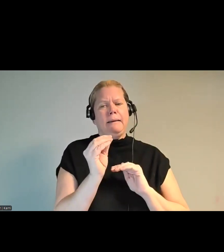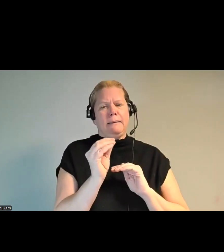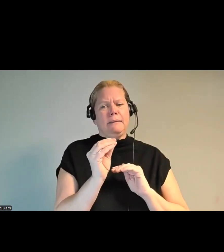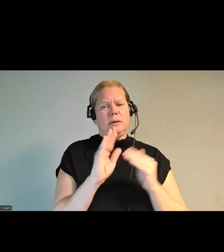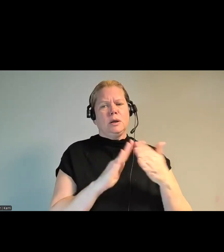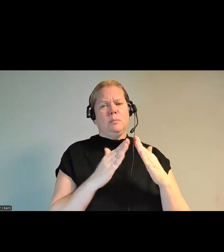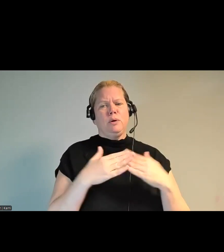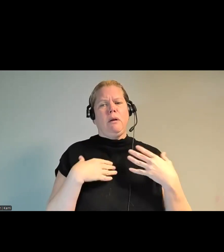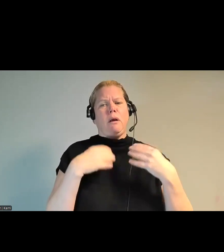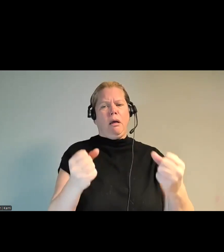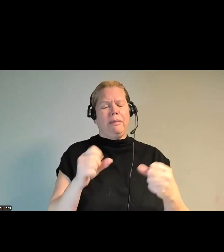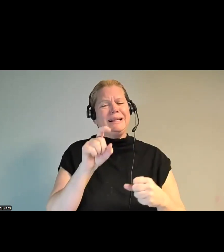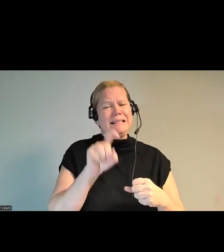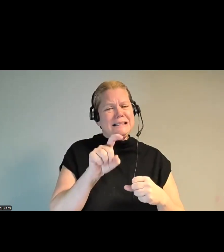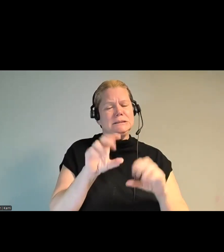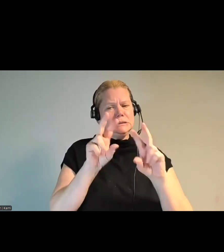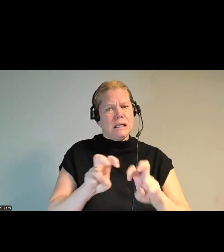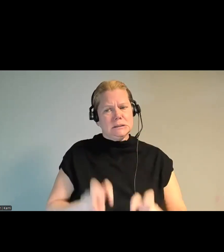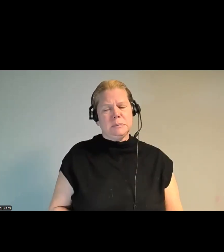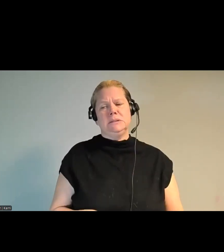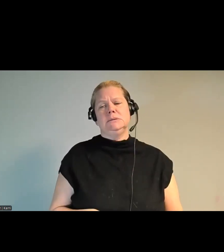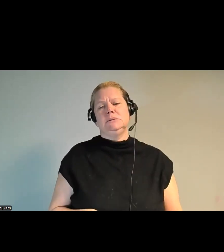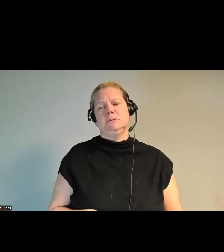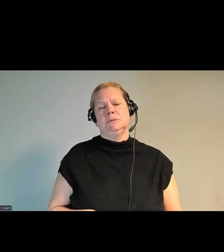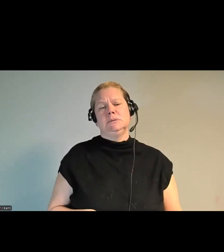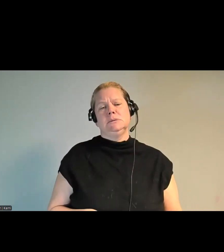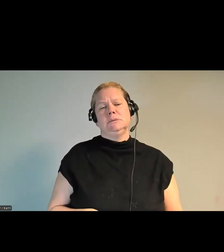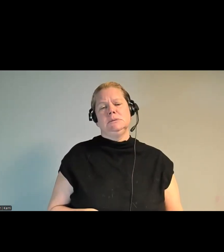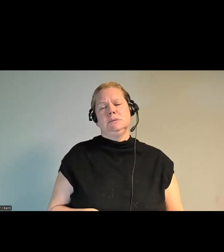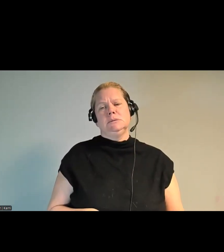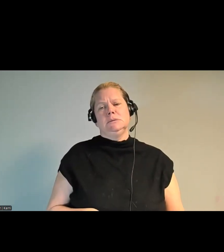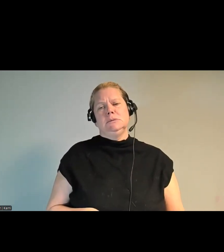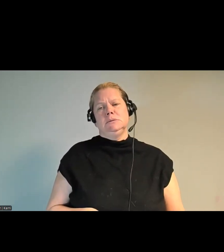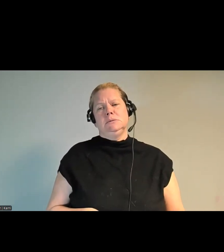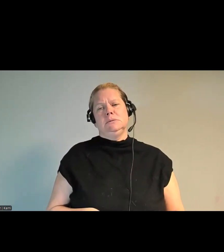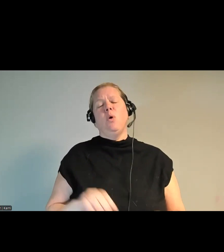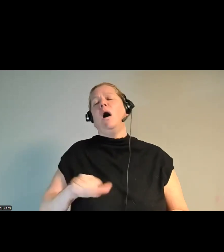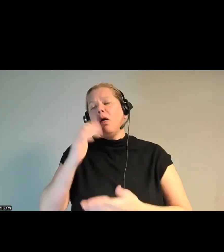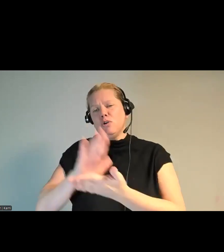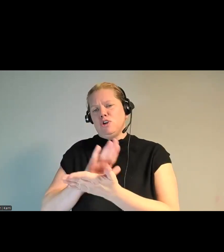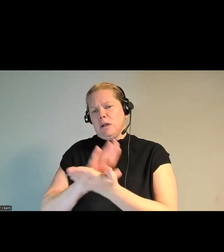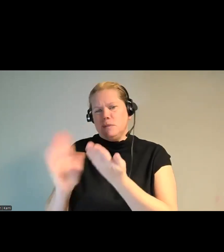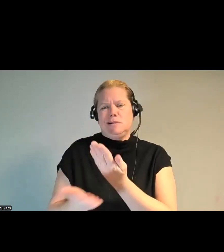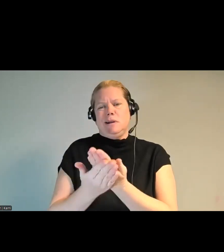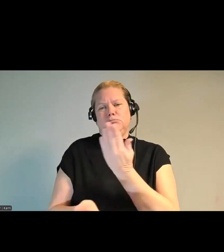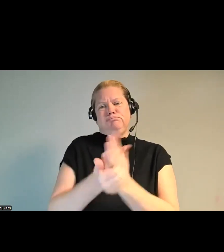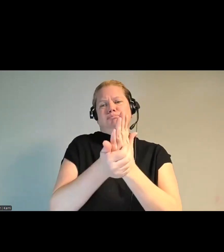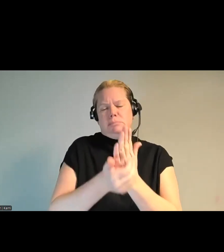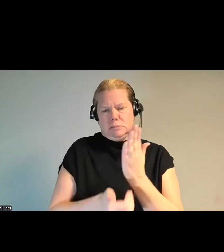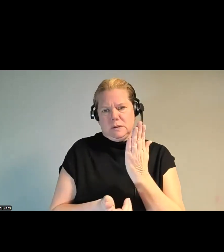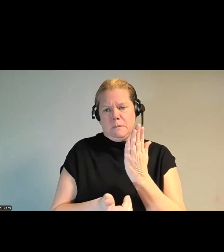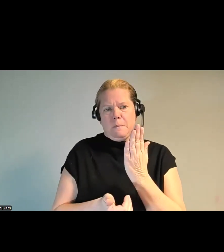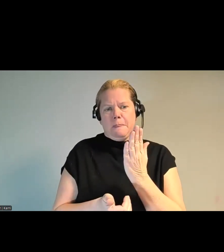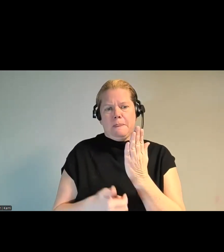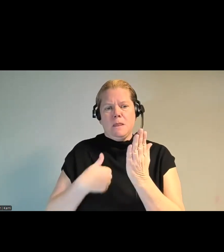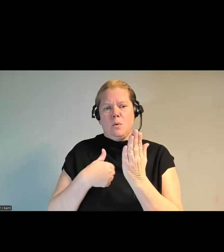health needs assessment reports or in complementary documents, we will lift up what